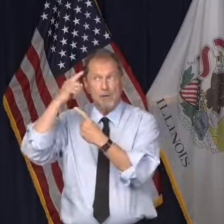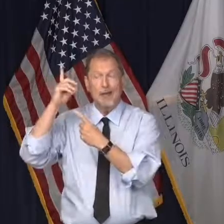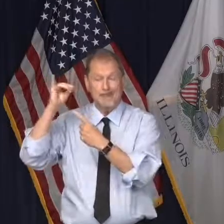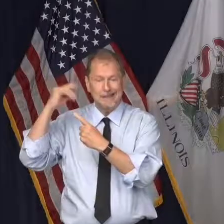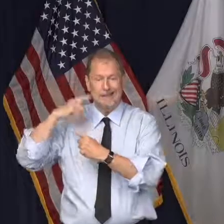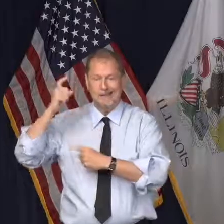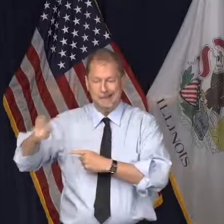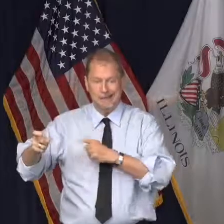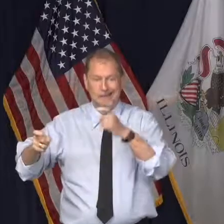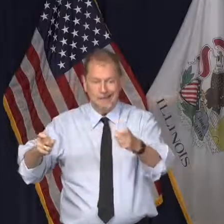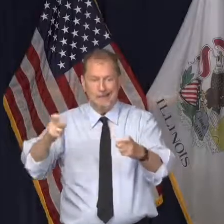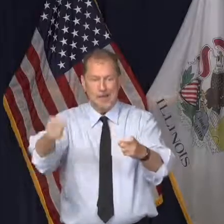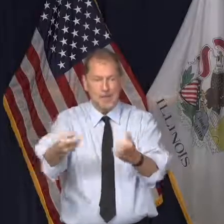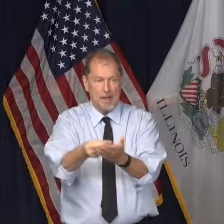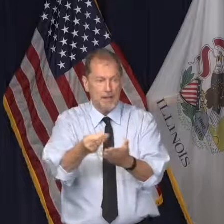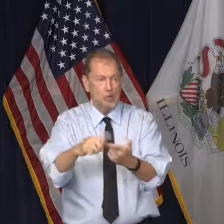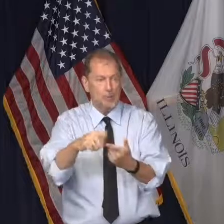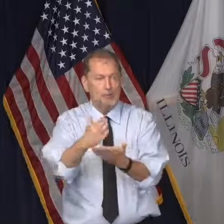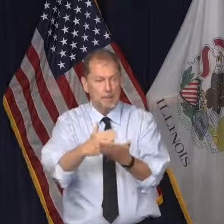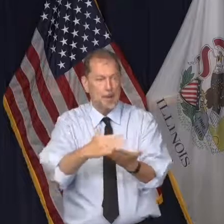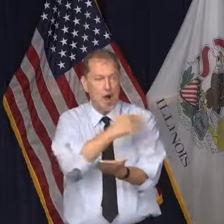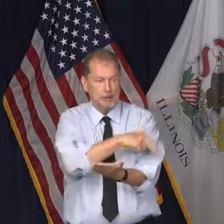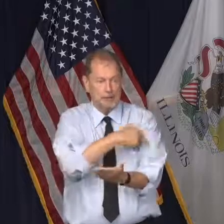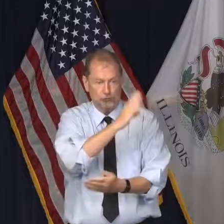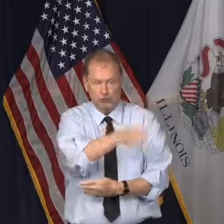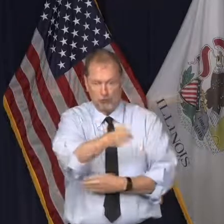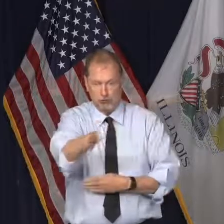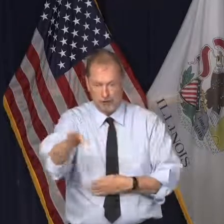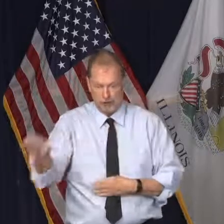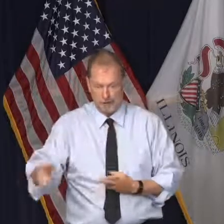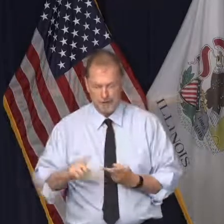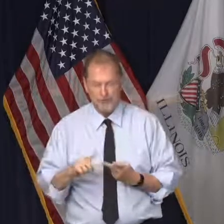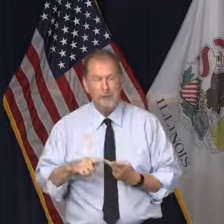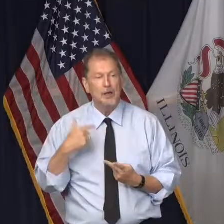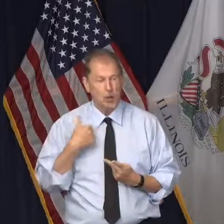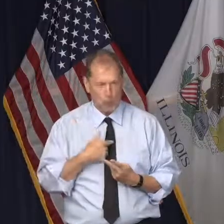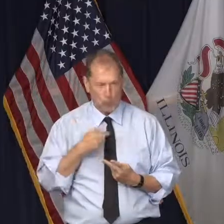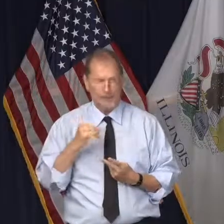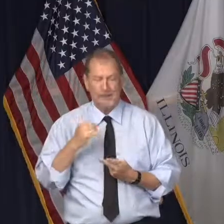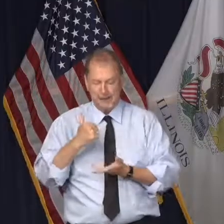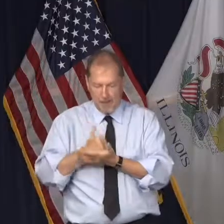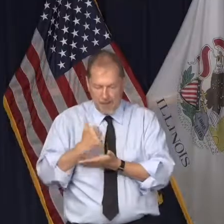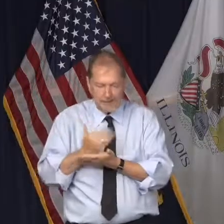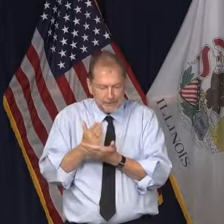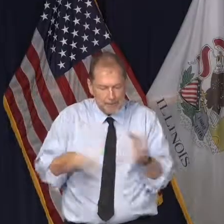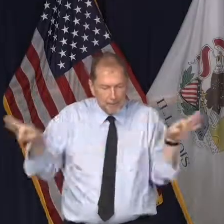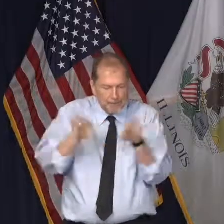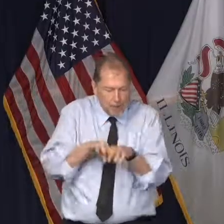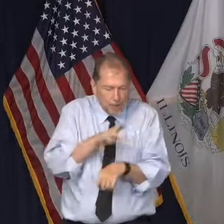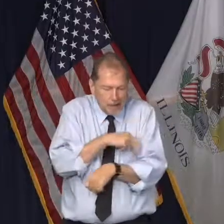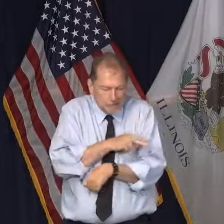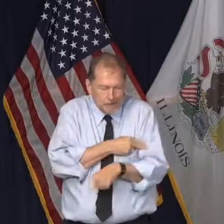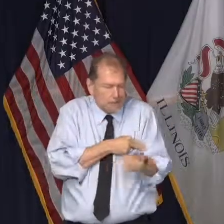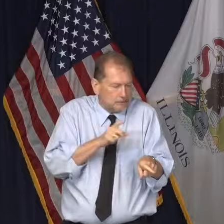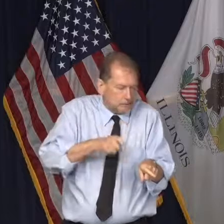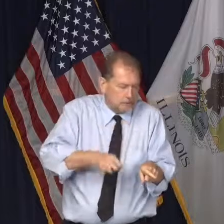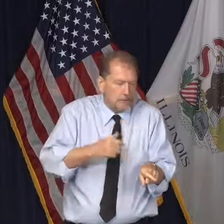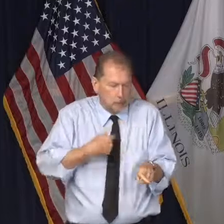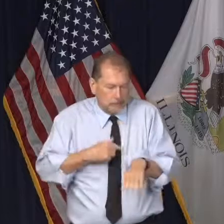assistance to hospitals. We've provided assistance, particularly to the safety net hospitals and critical access hospitals across the